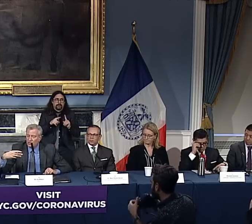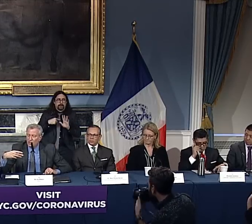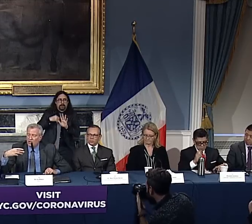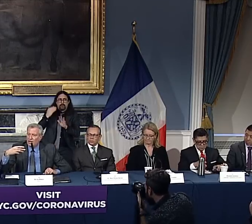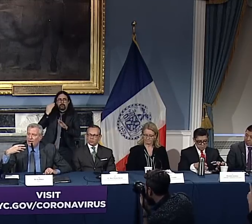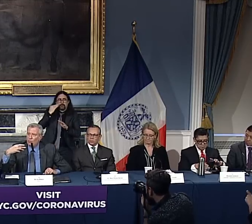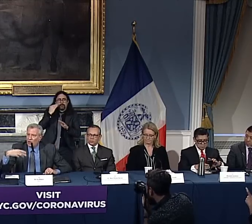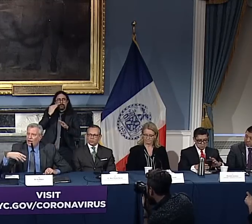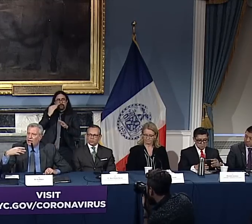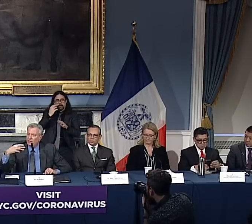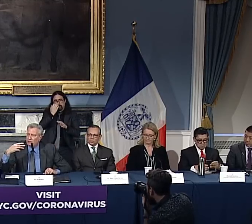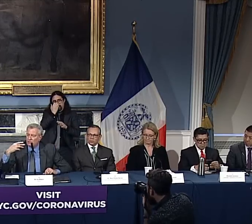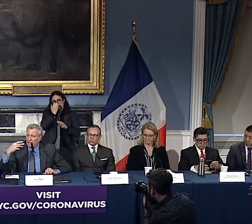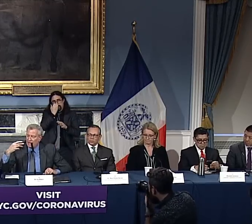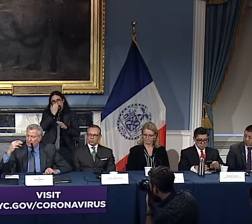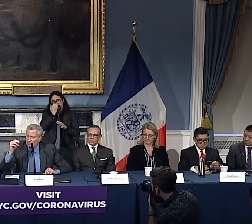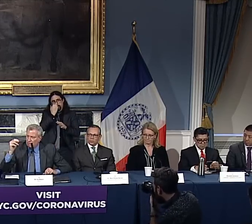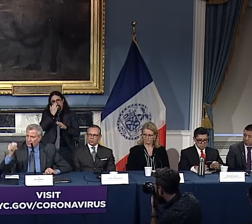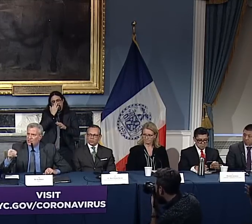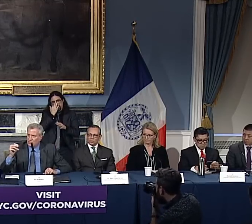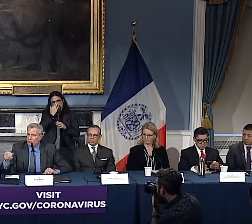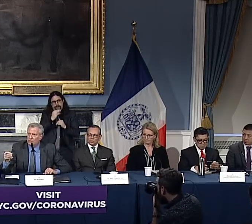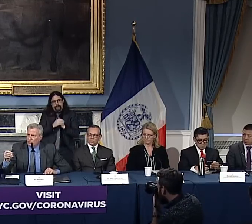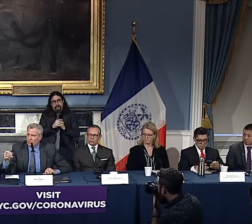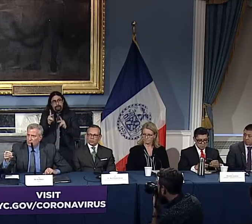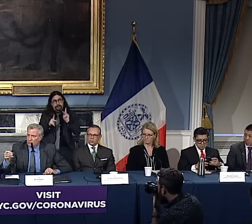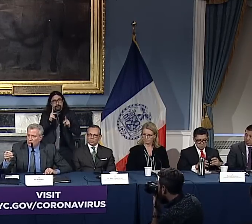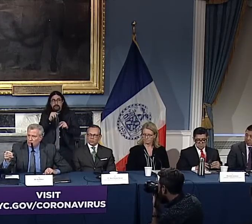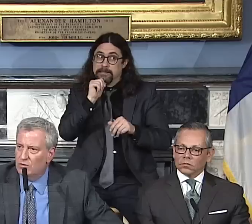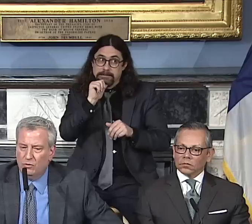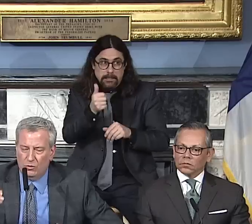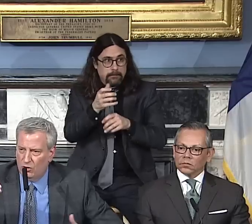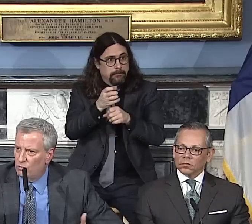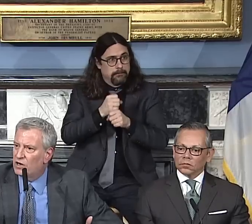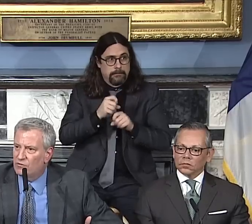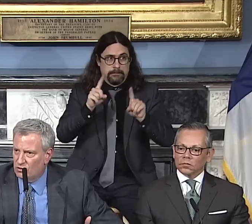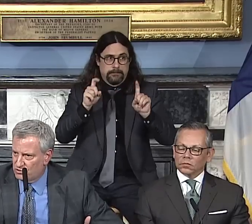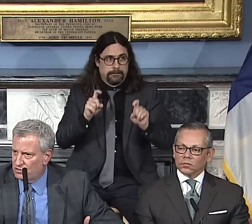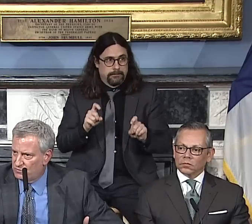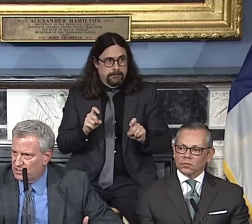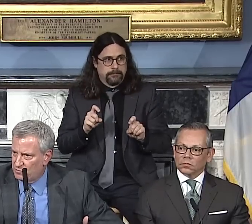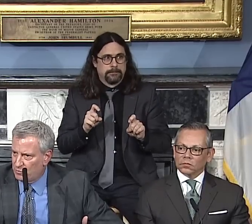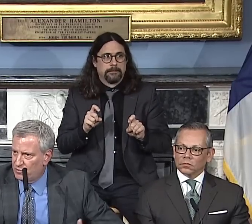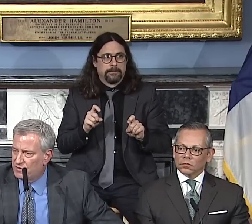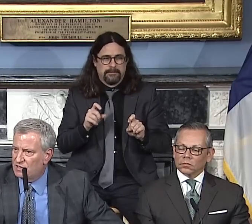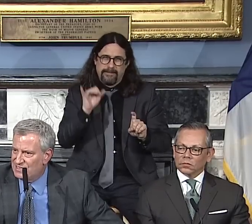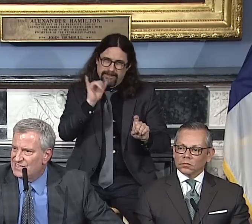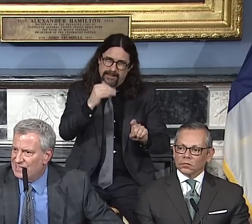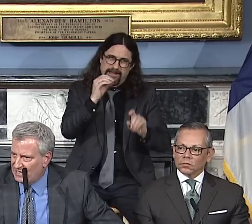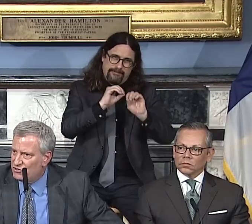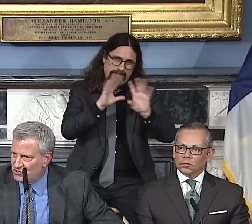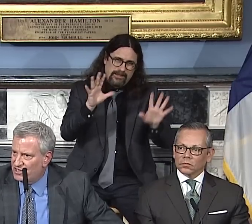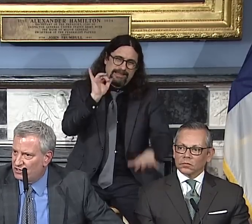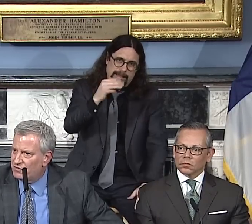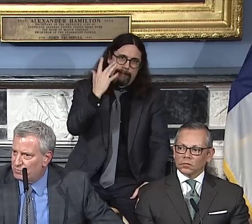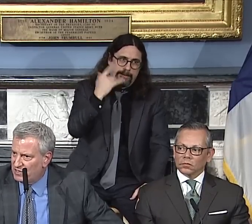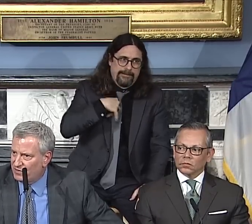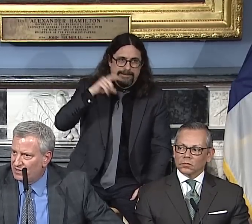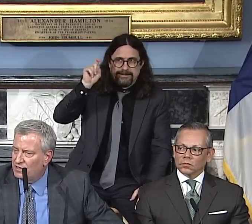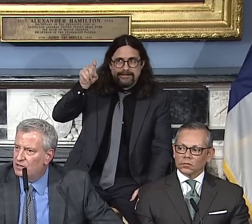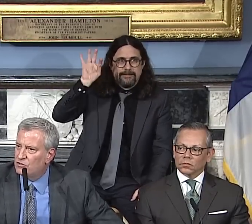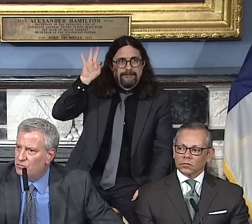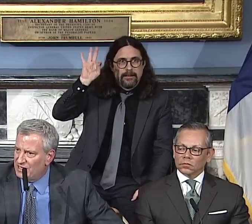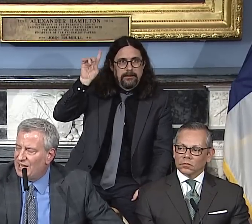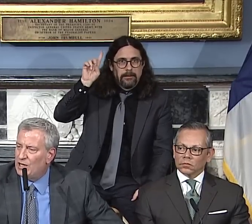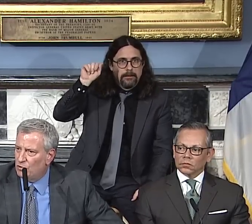with you, and why that FDA approval or whatever alternative we come up with is the hinge here, the